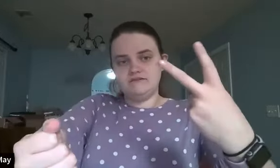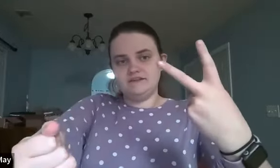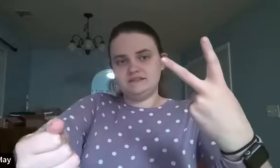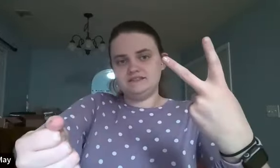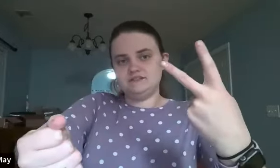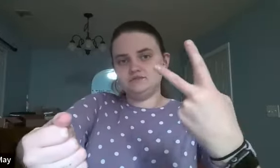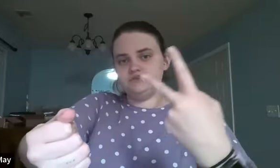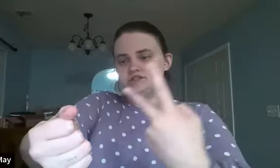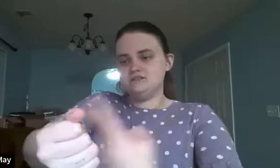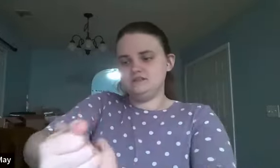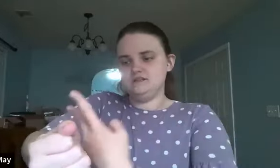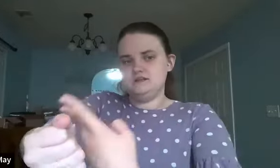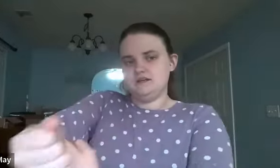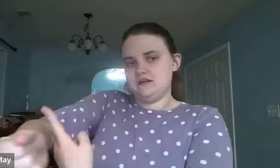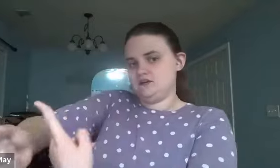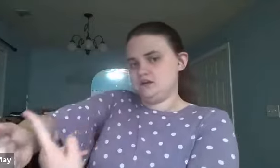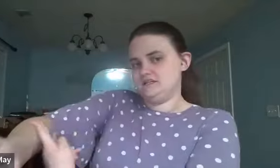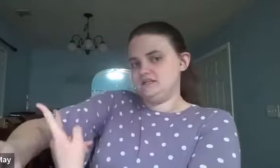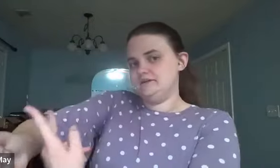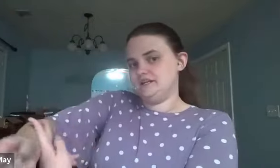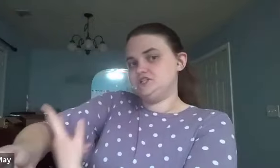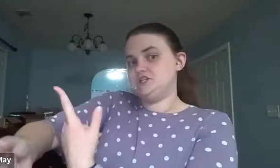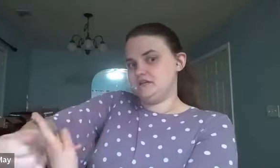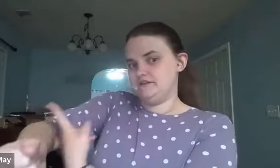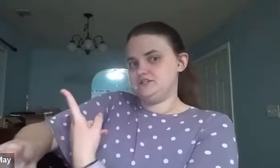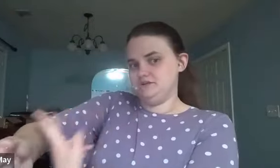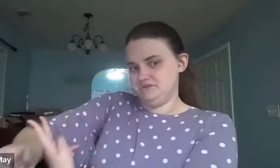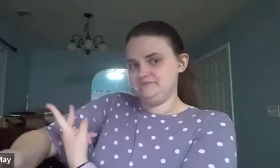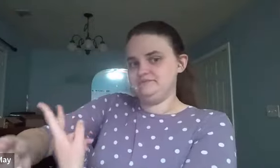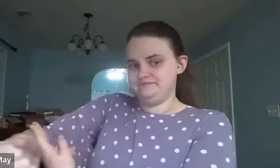in like that scissors motions, and you're going to pretend to be like shearing the sheep.